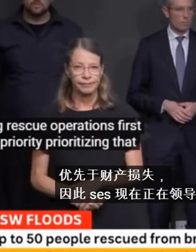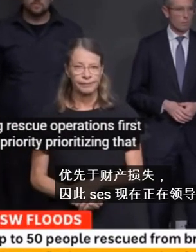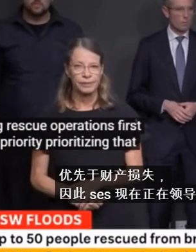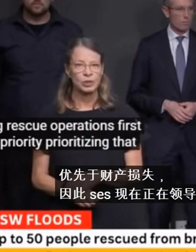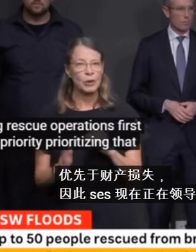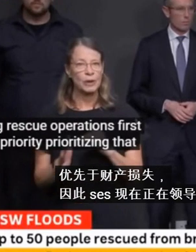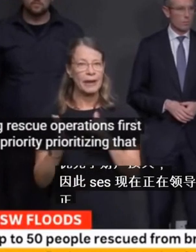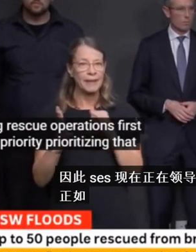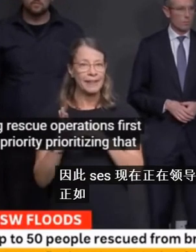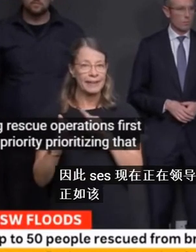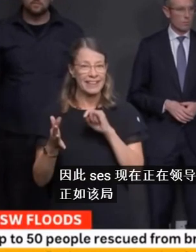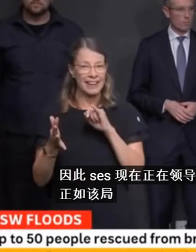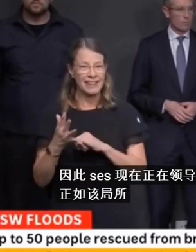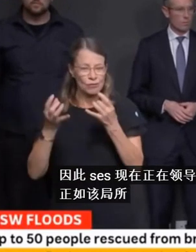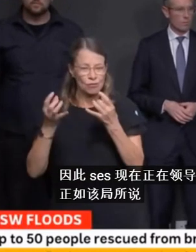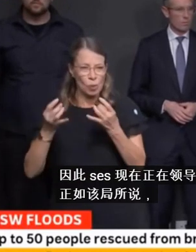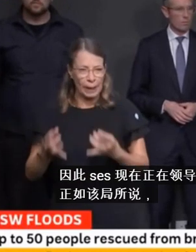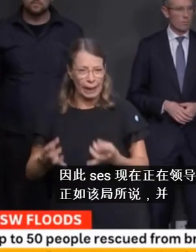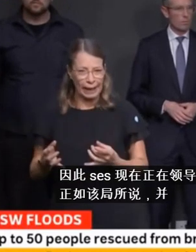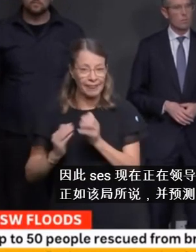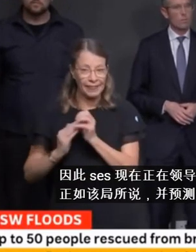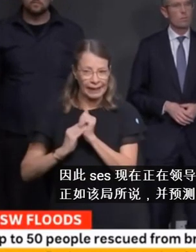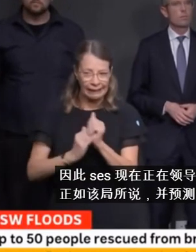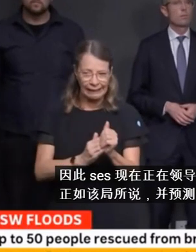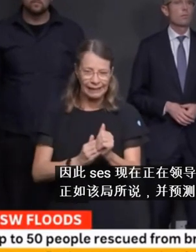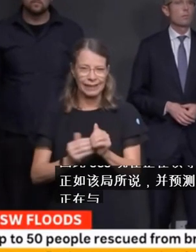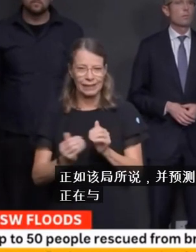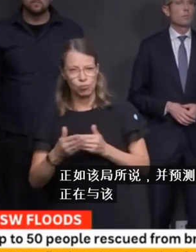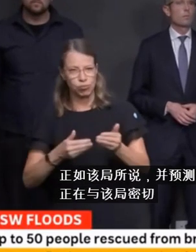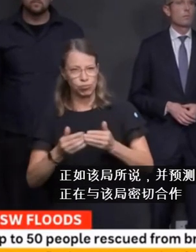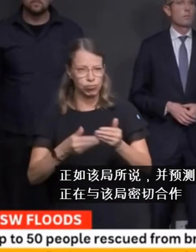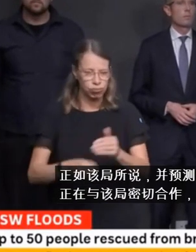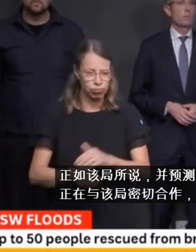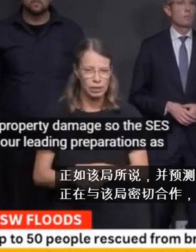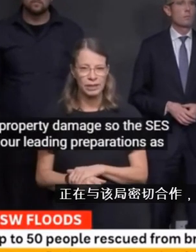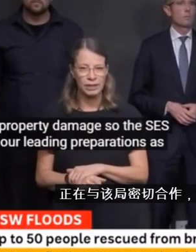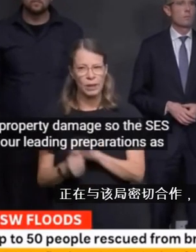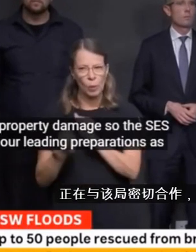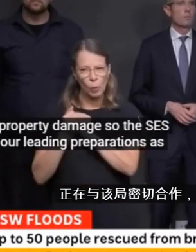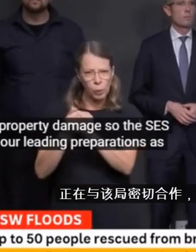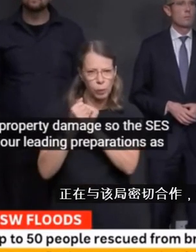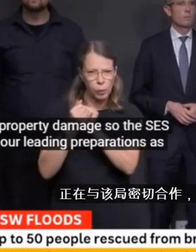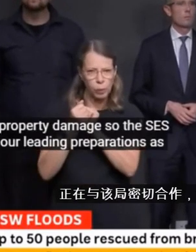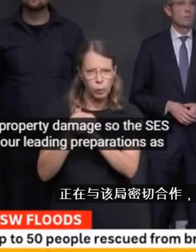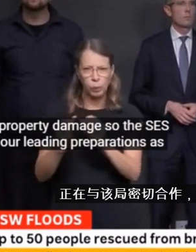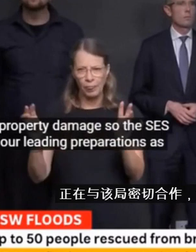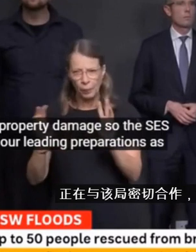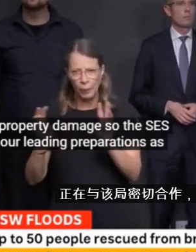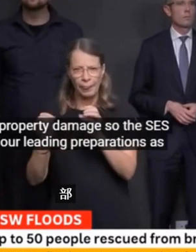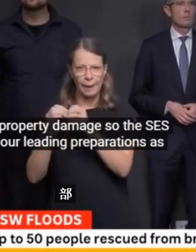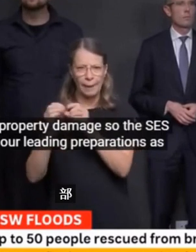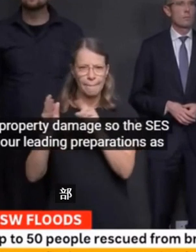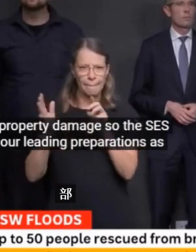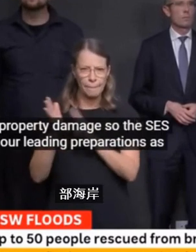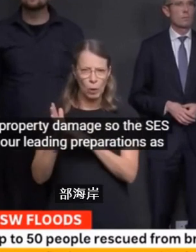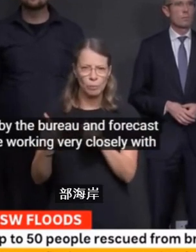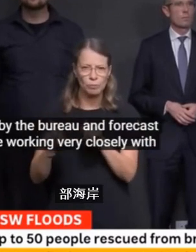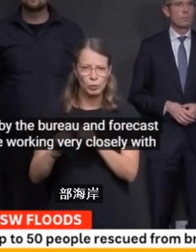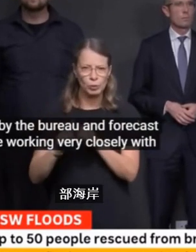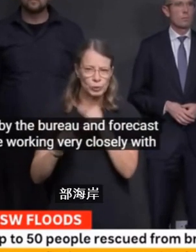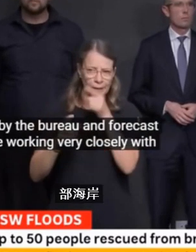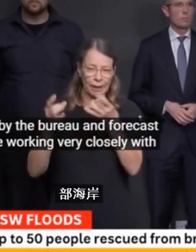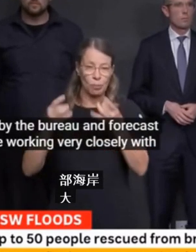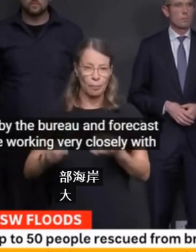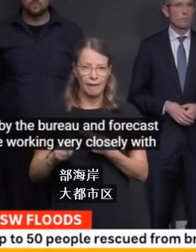leading preparations, as said by the Bureau and forecast. We're working very closely with the Bureau in relation to our preparations for the Central